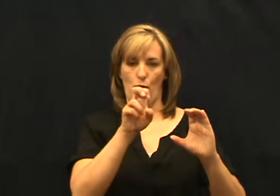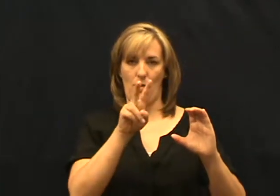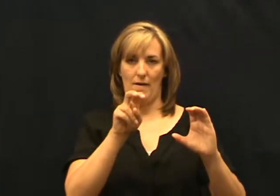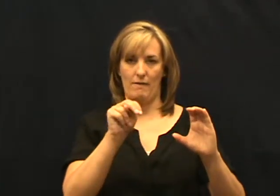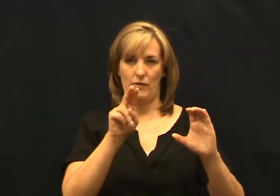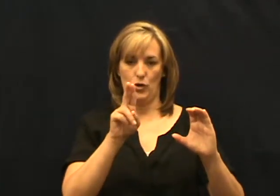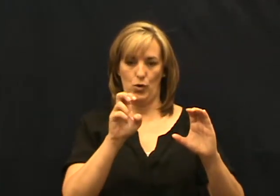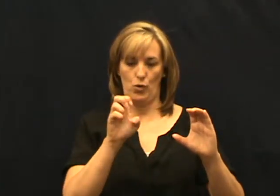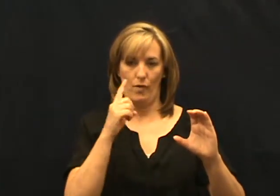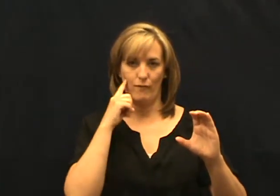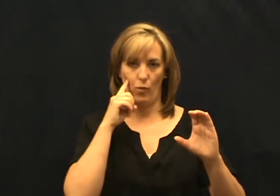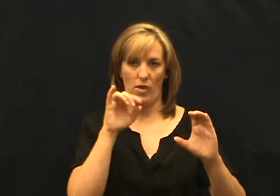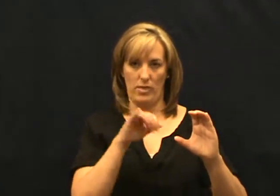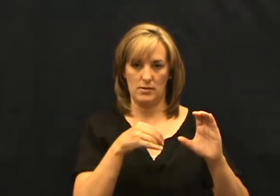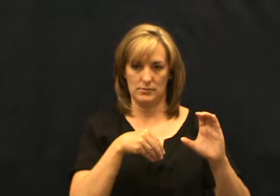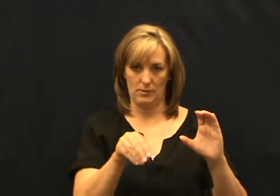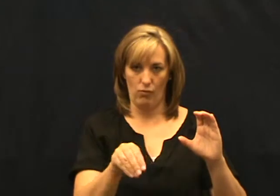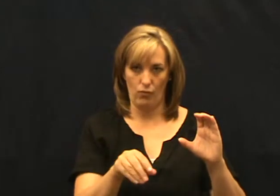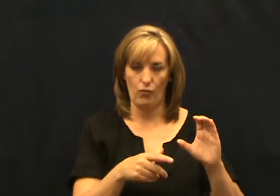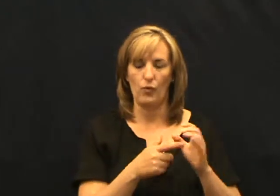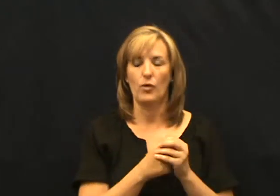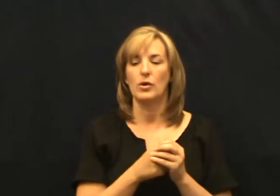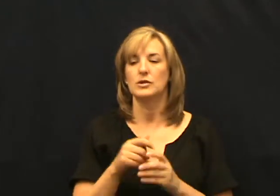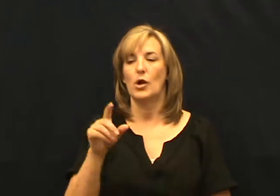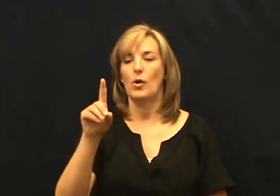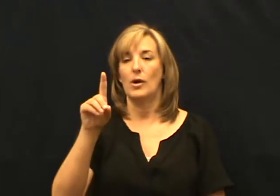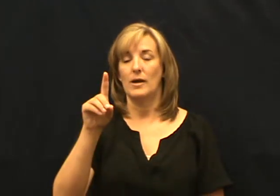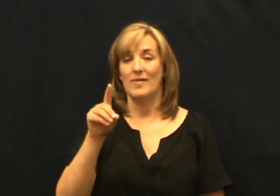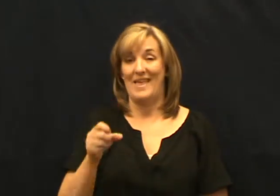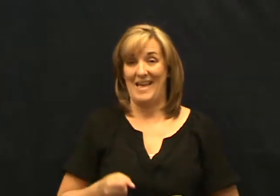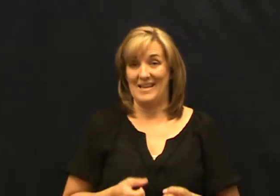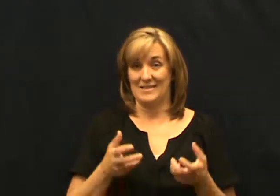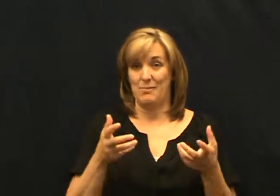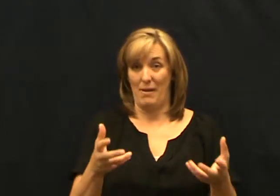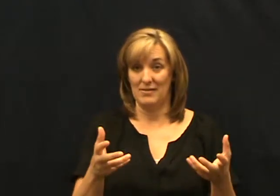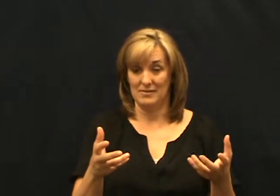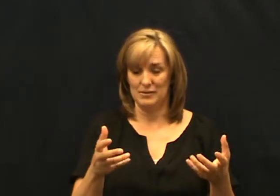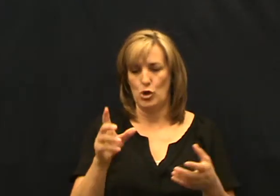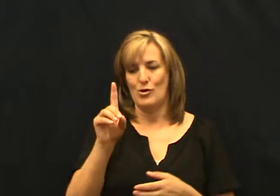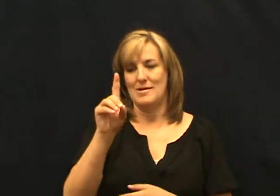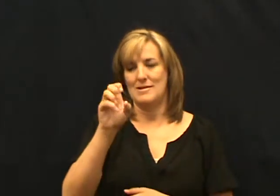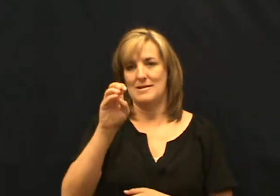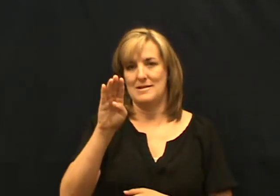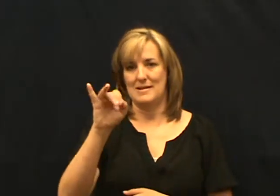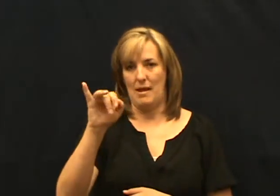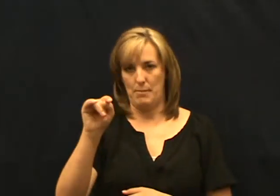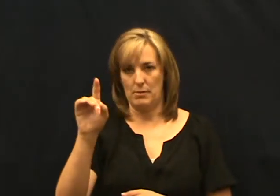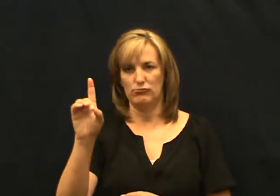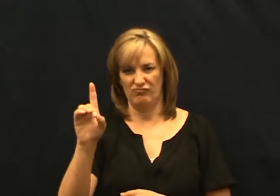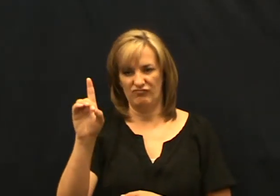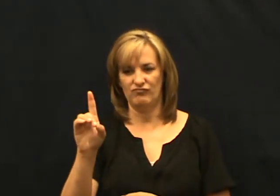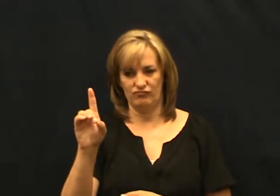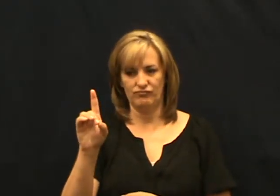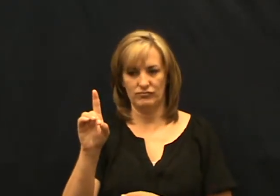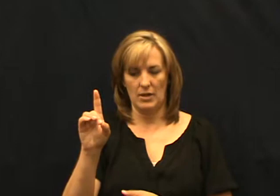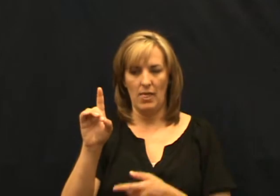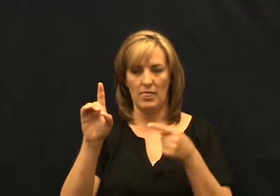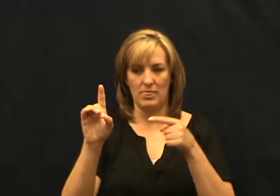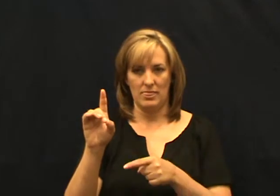expenses, you debit the expense when you incur the expense, whether or not you've paid cash for that expense at this time. So you